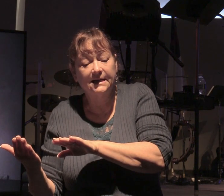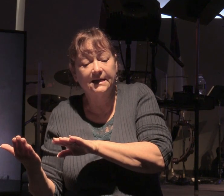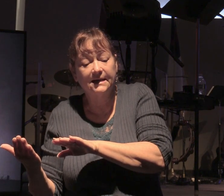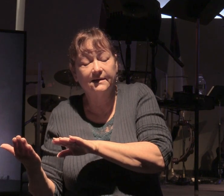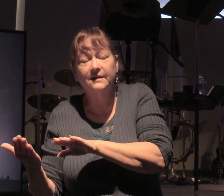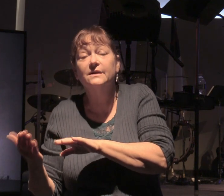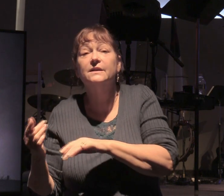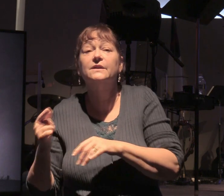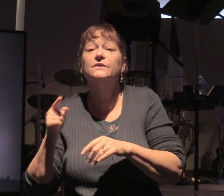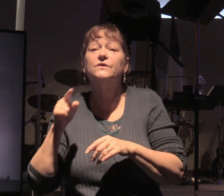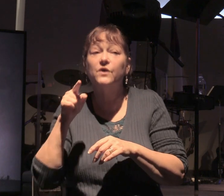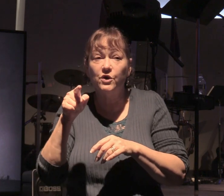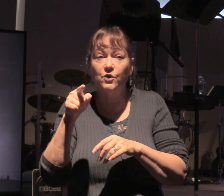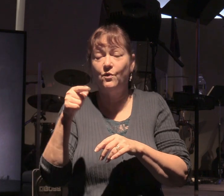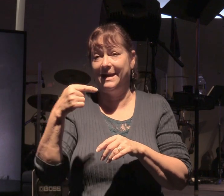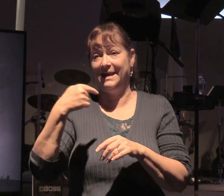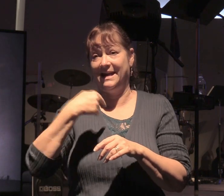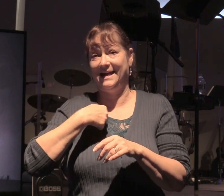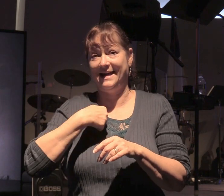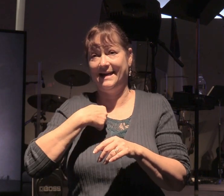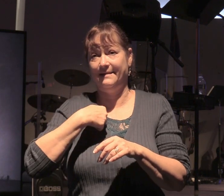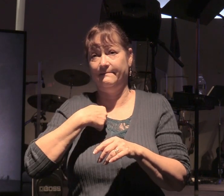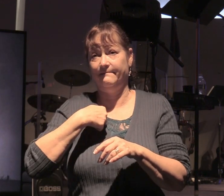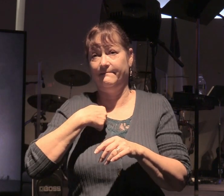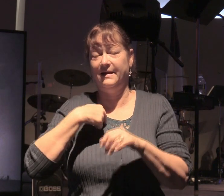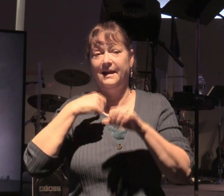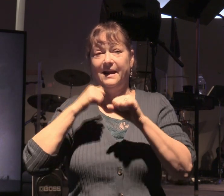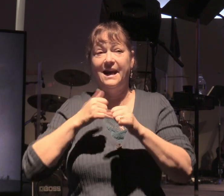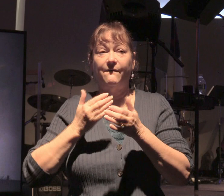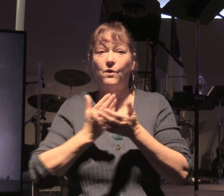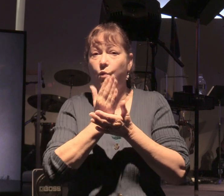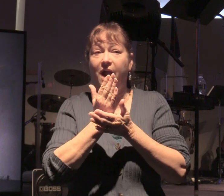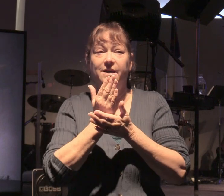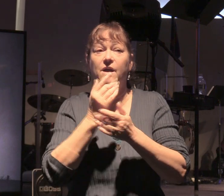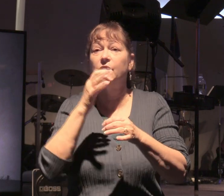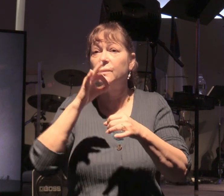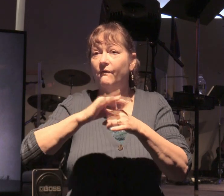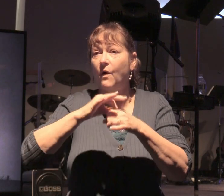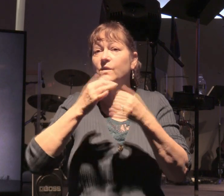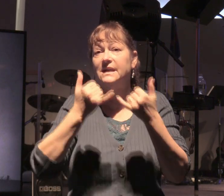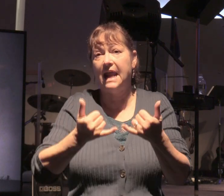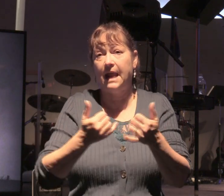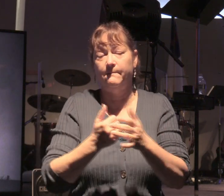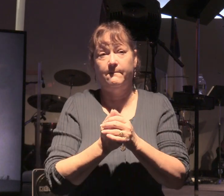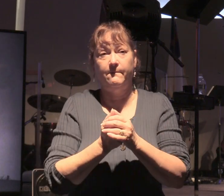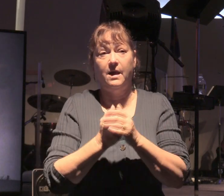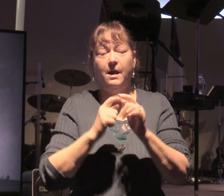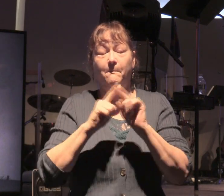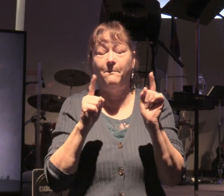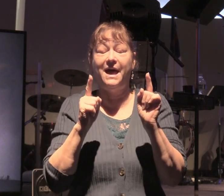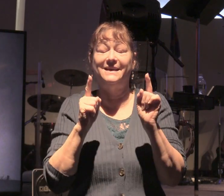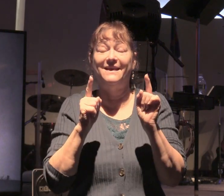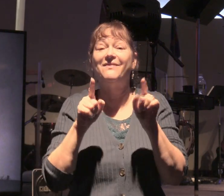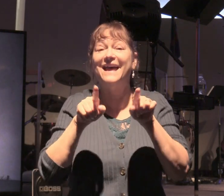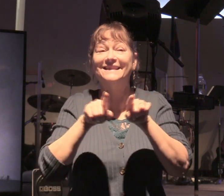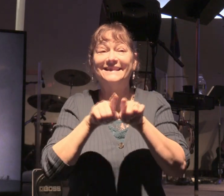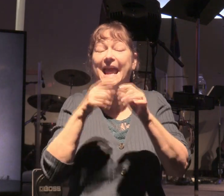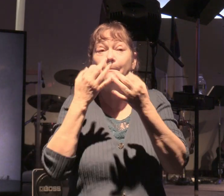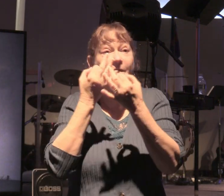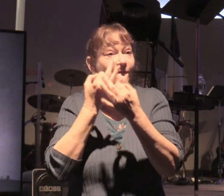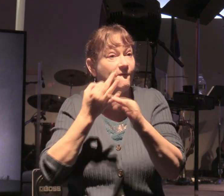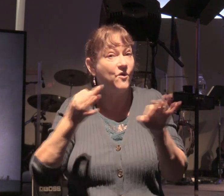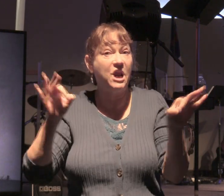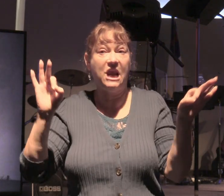so that you and I can have the right to vote today. But to give that same